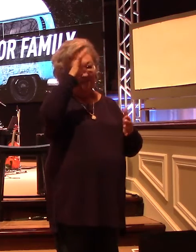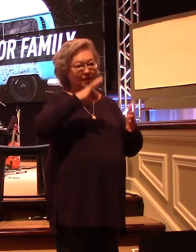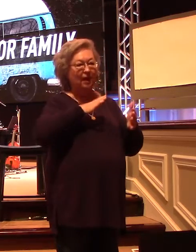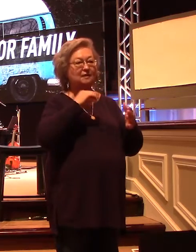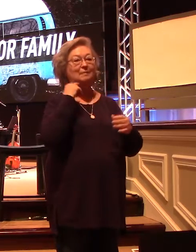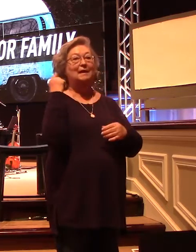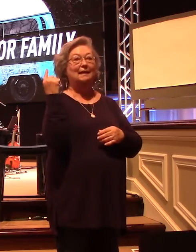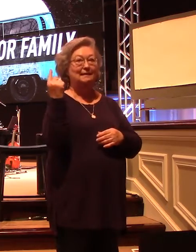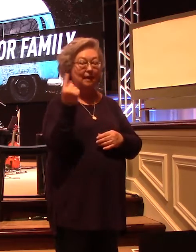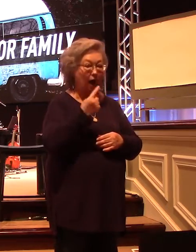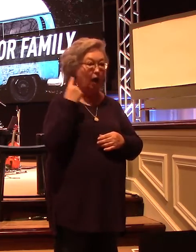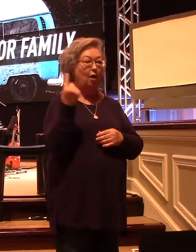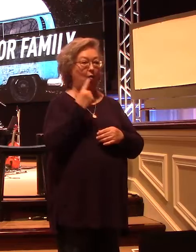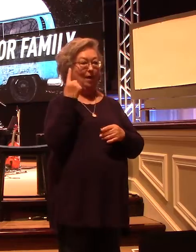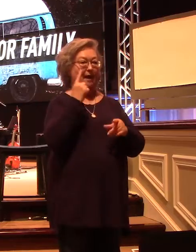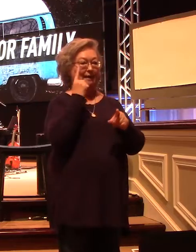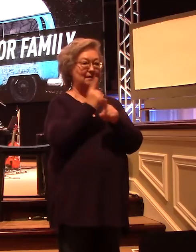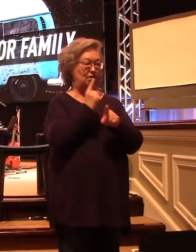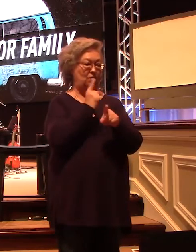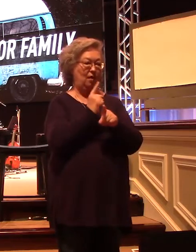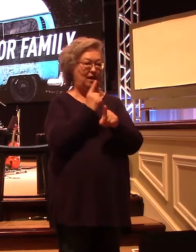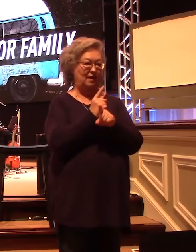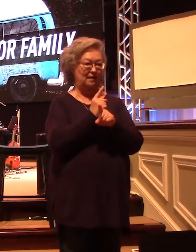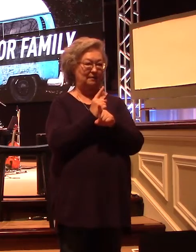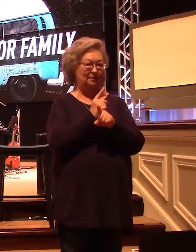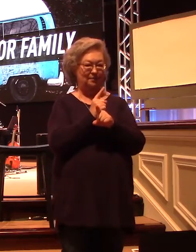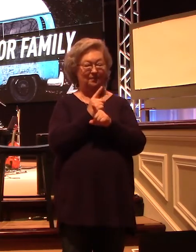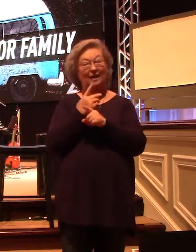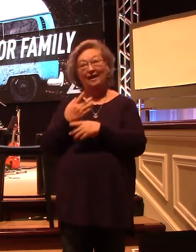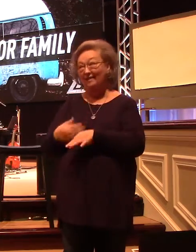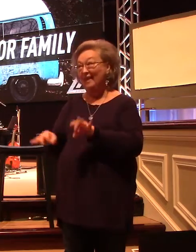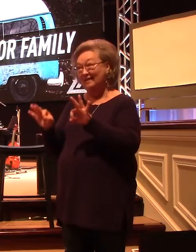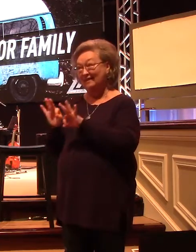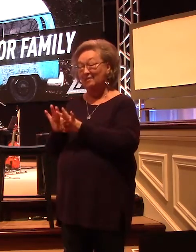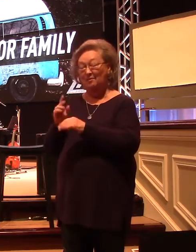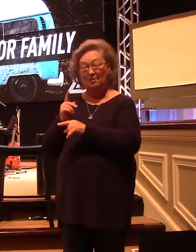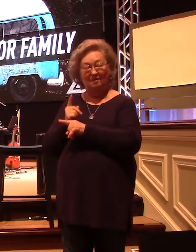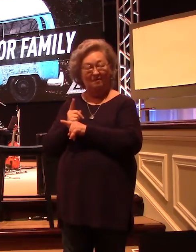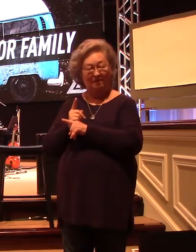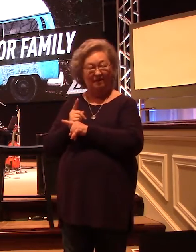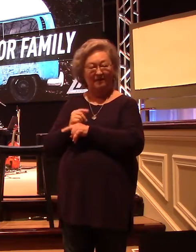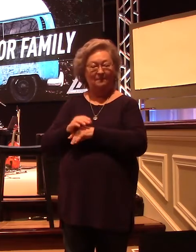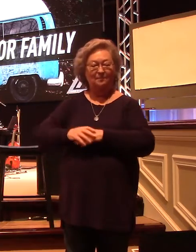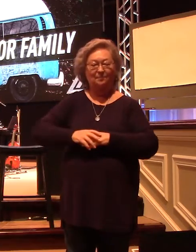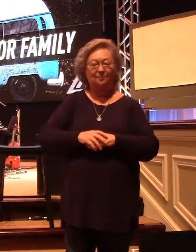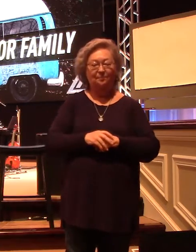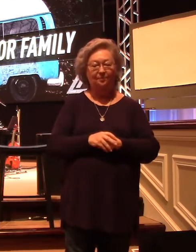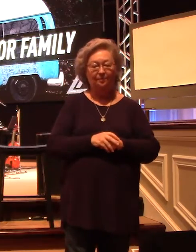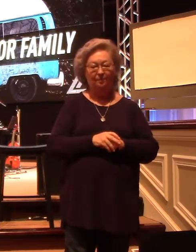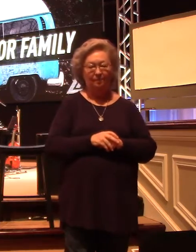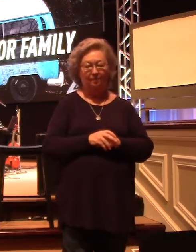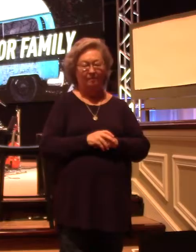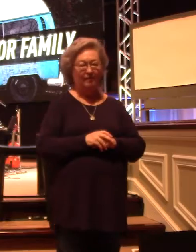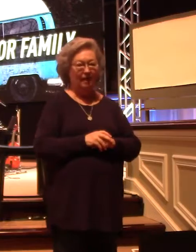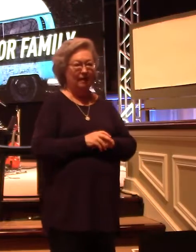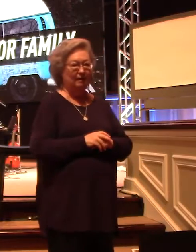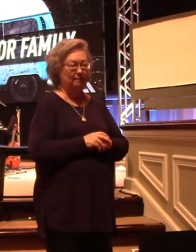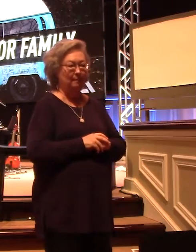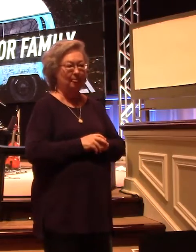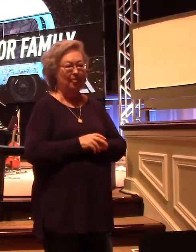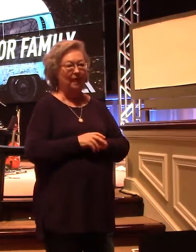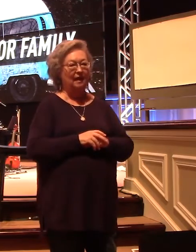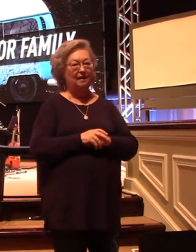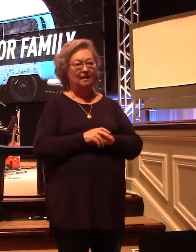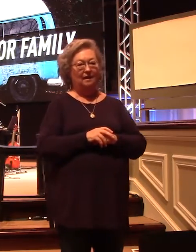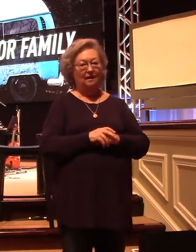make sure you write that down. Yeah. I just want to make sure they get this one. Thank you, yeah. So I tell